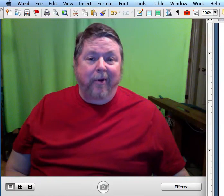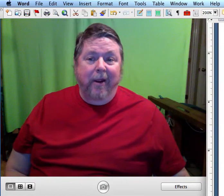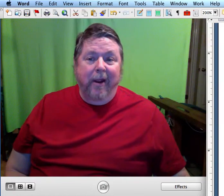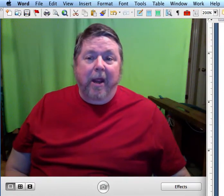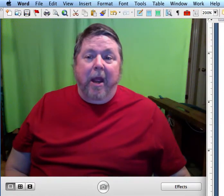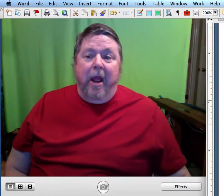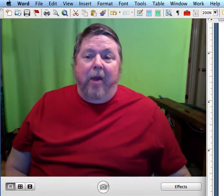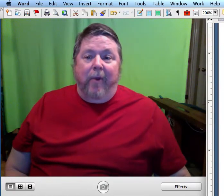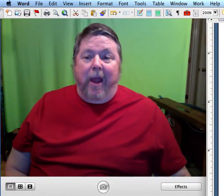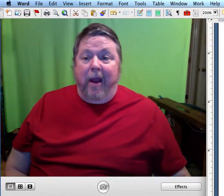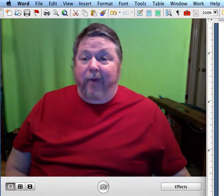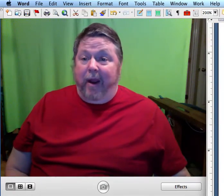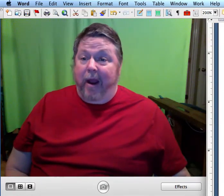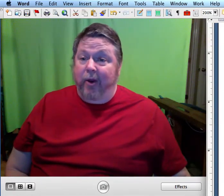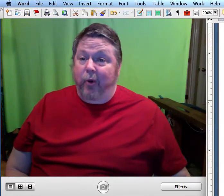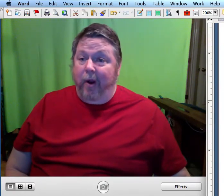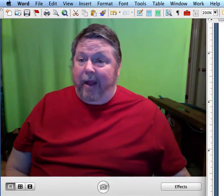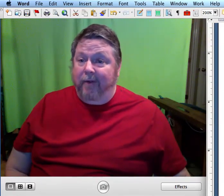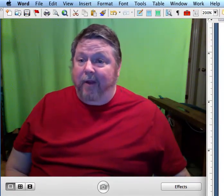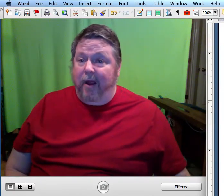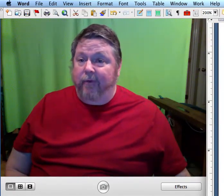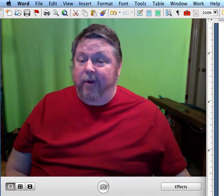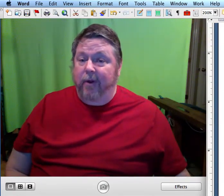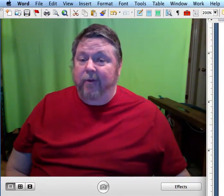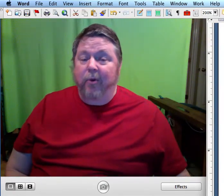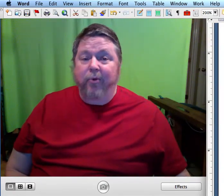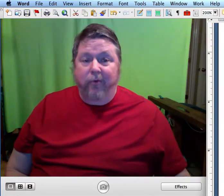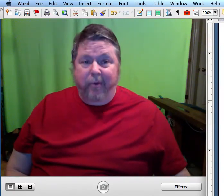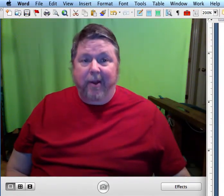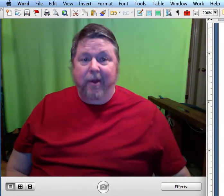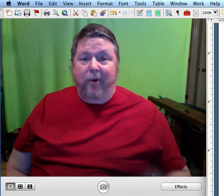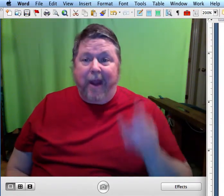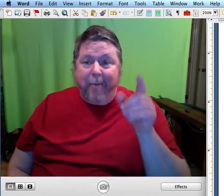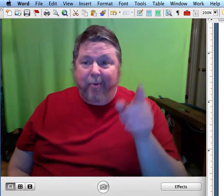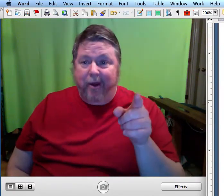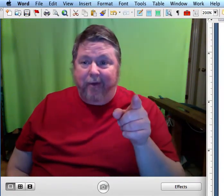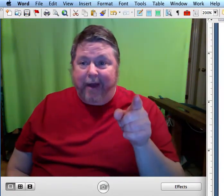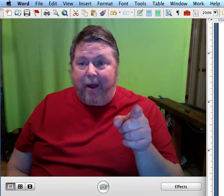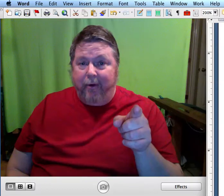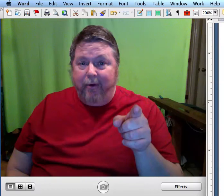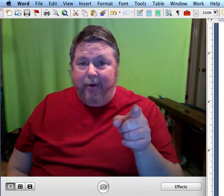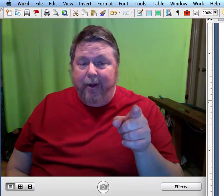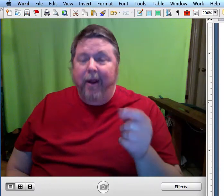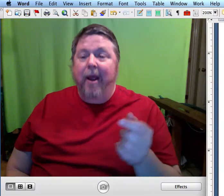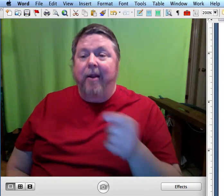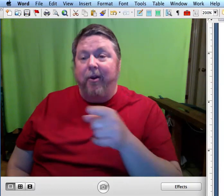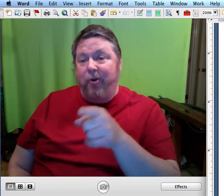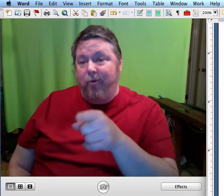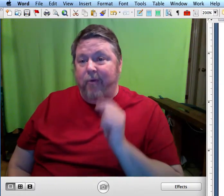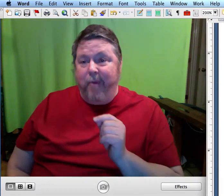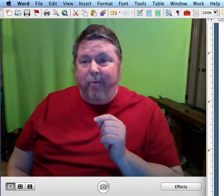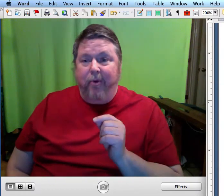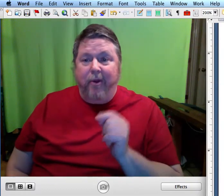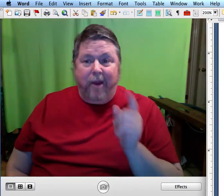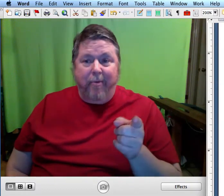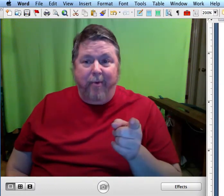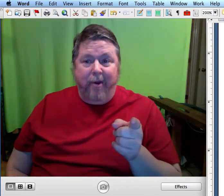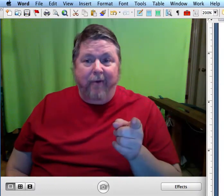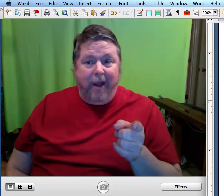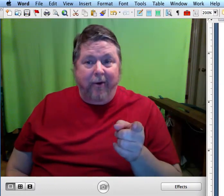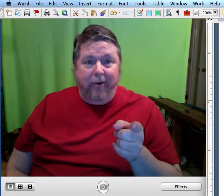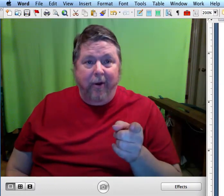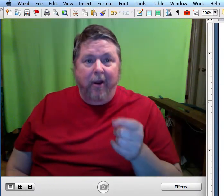work, we kind of forget how to do all that stuff. So prove to me that you're capable of it now, and that you will remember that you're